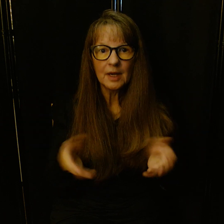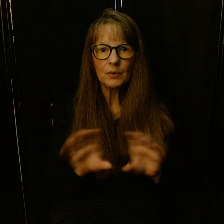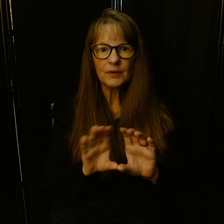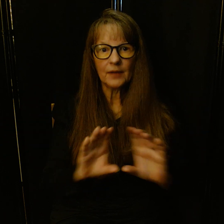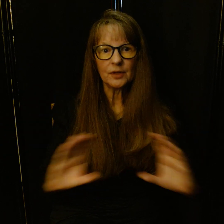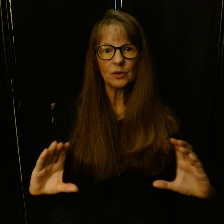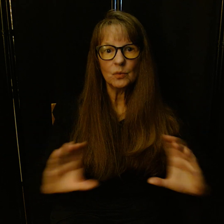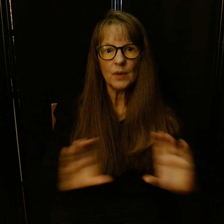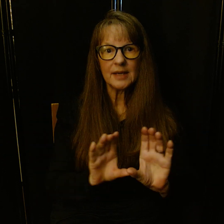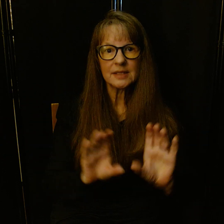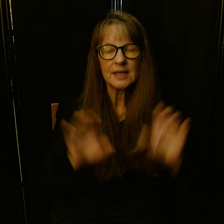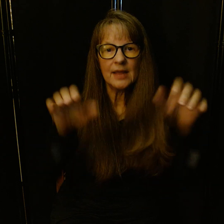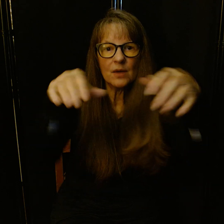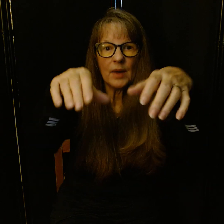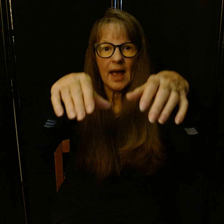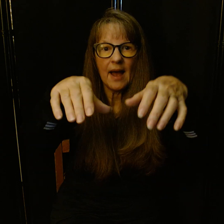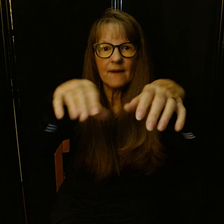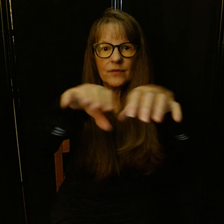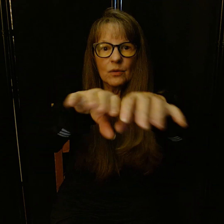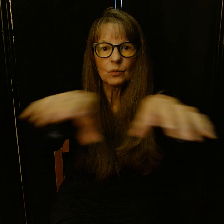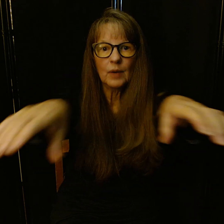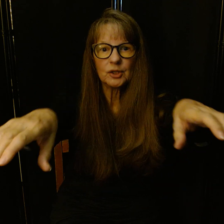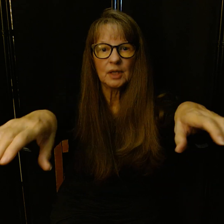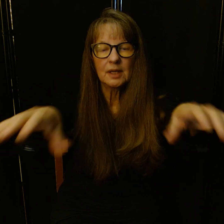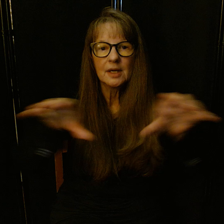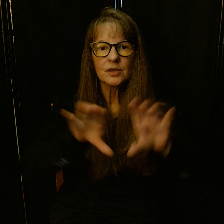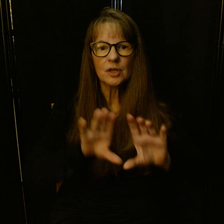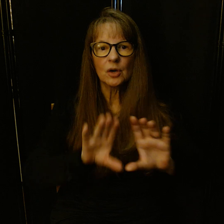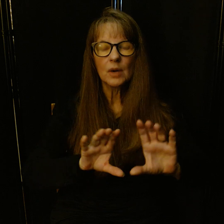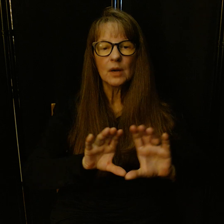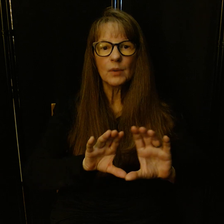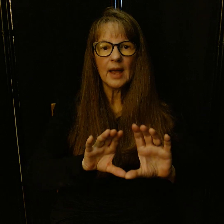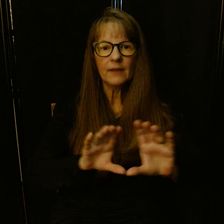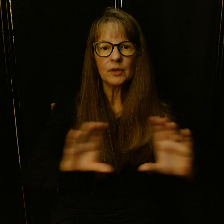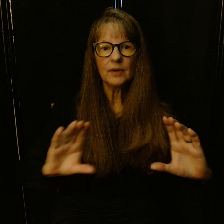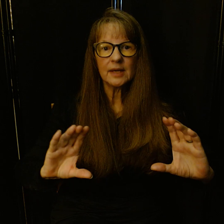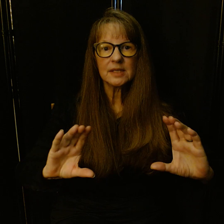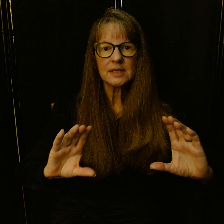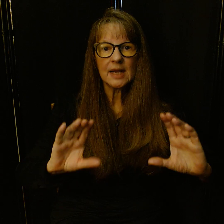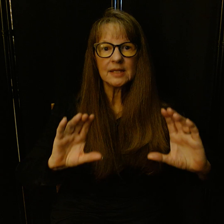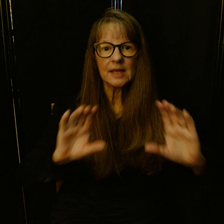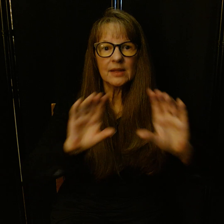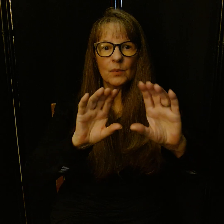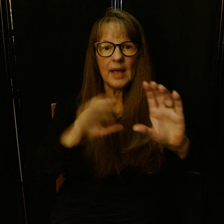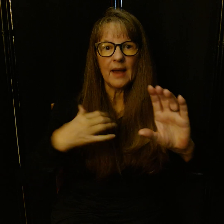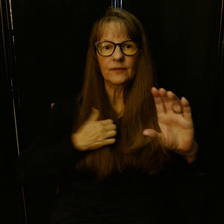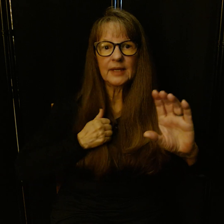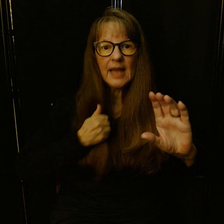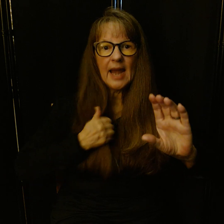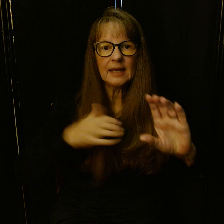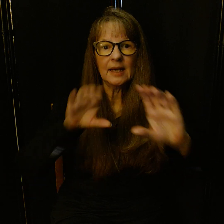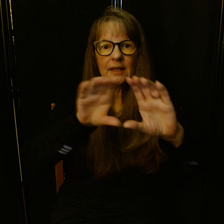got the U.S. and then we have Russia. So we have the United States and then we have Canada,